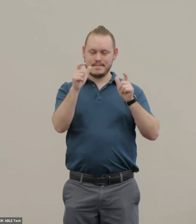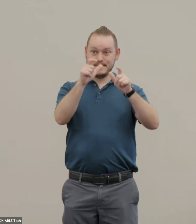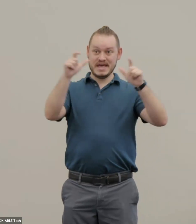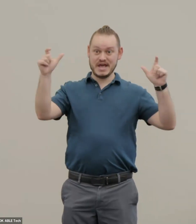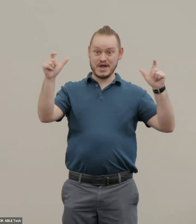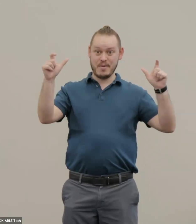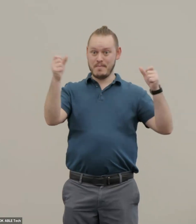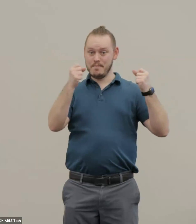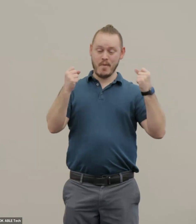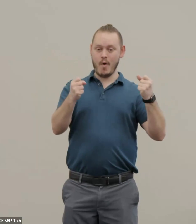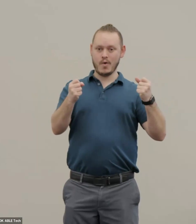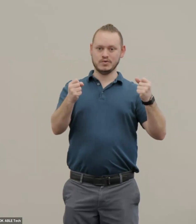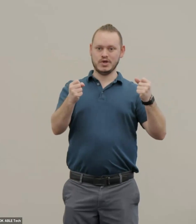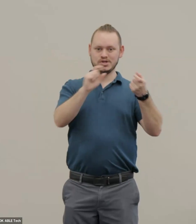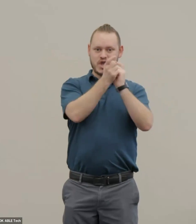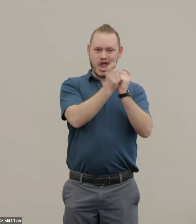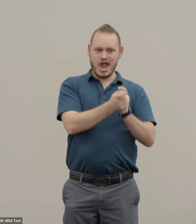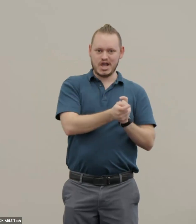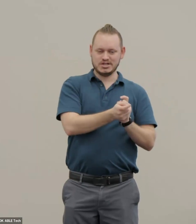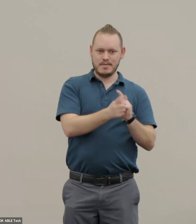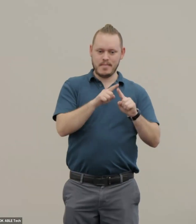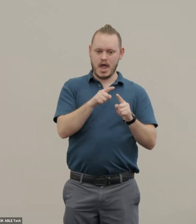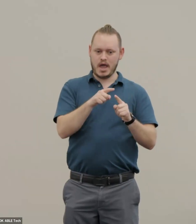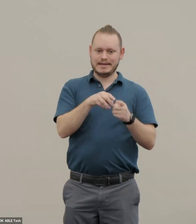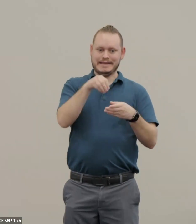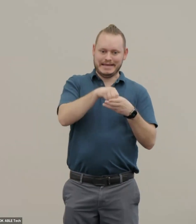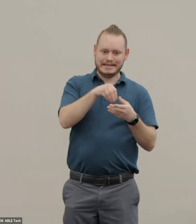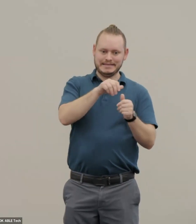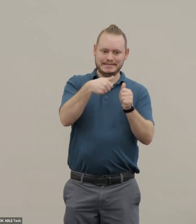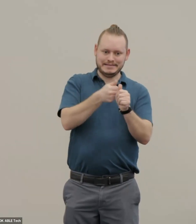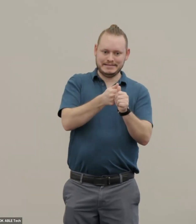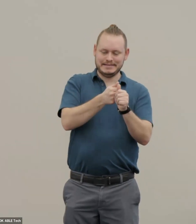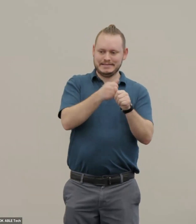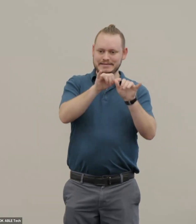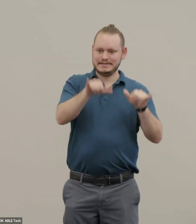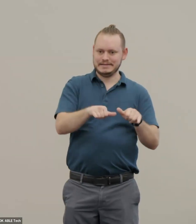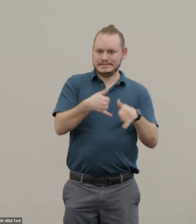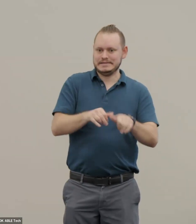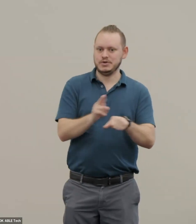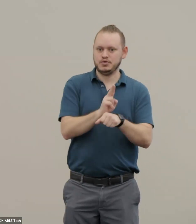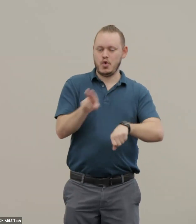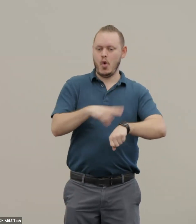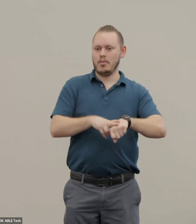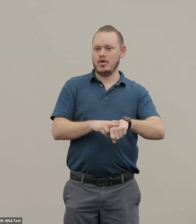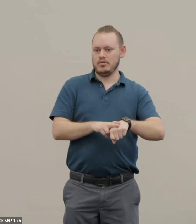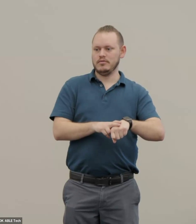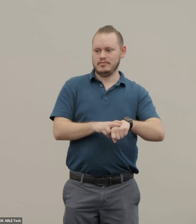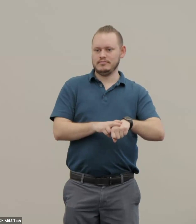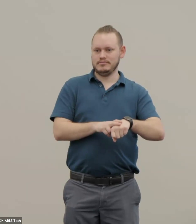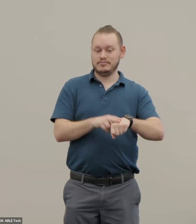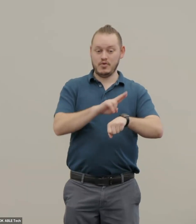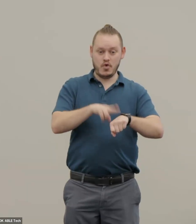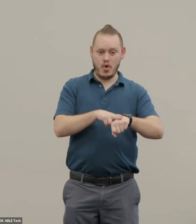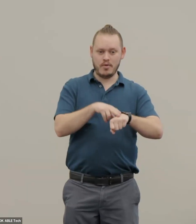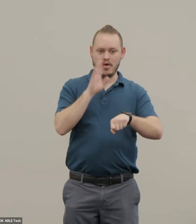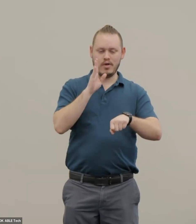it bold, but fundamentally it's still using the normal style. And the normal style is always